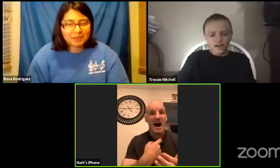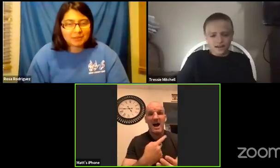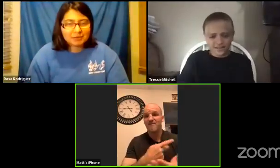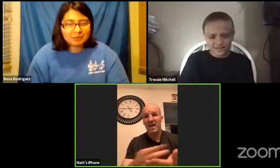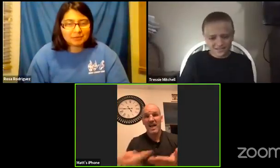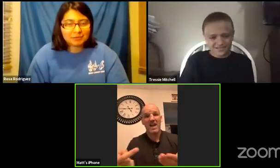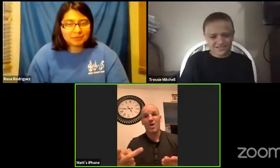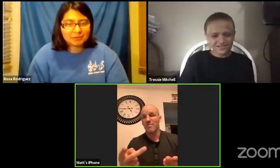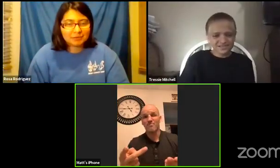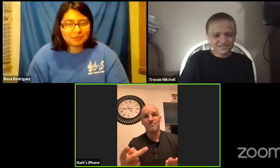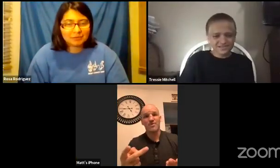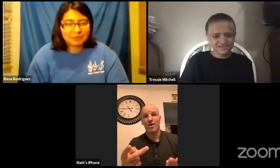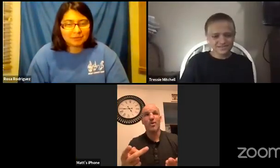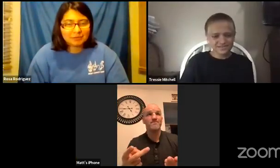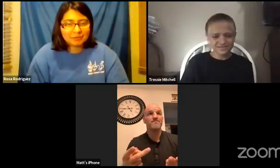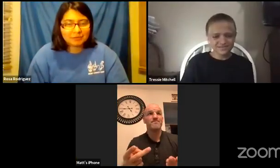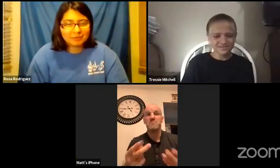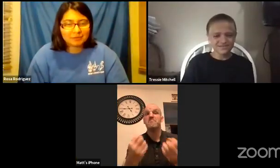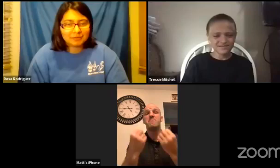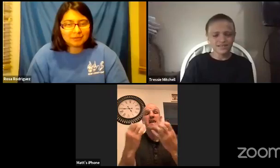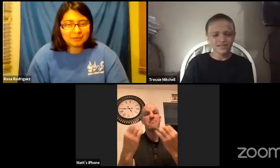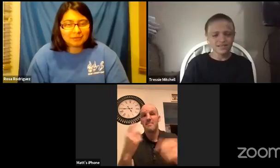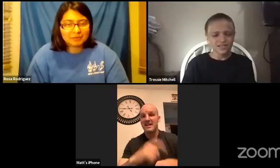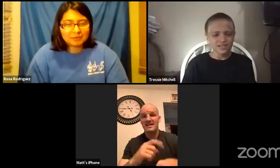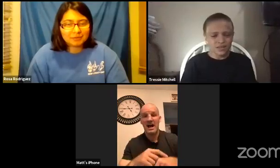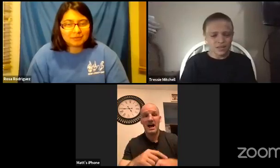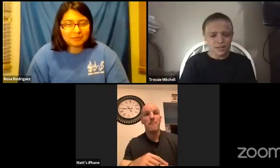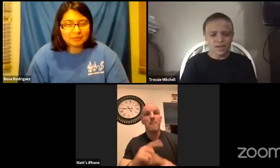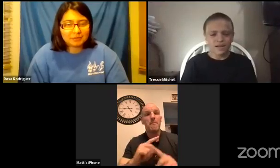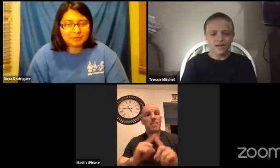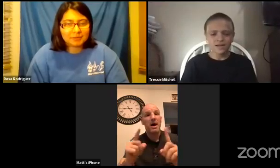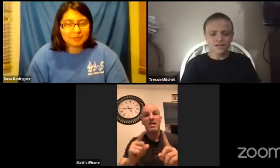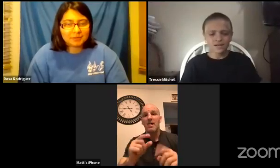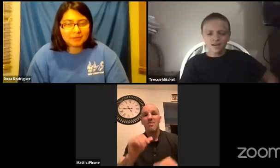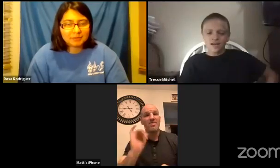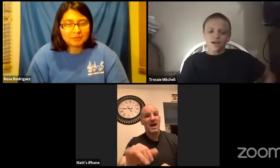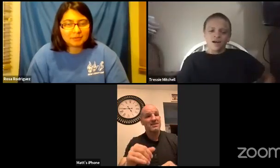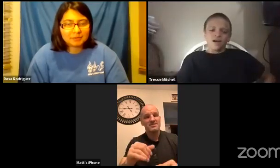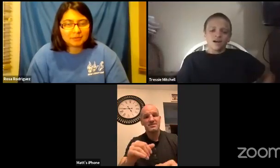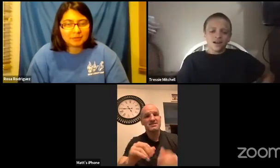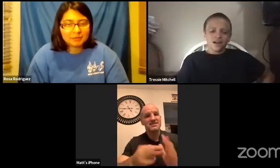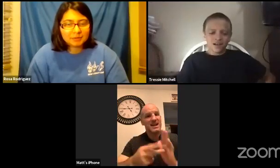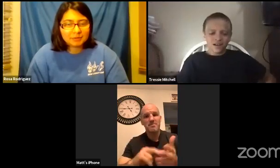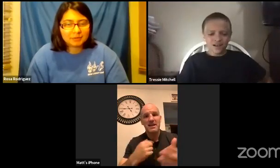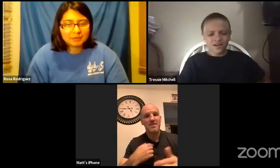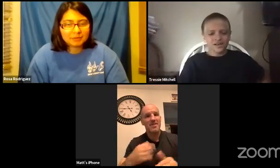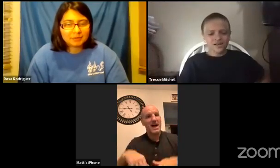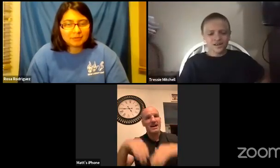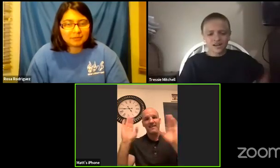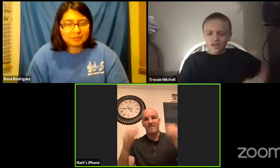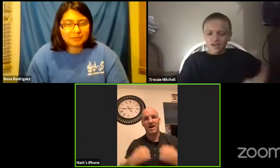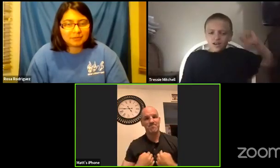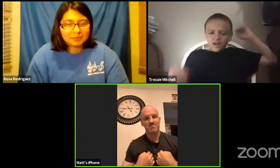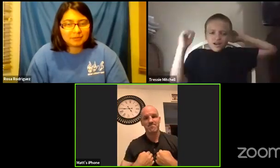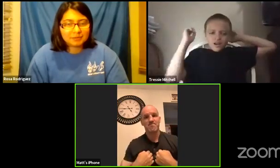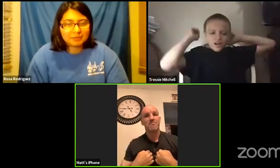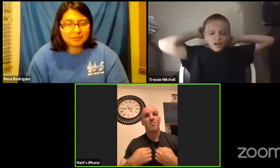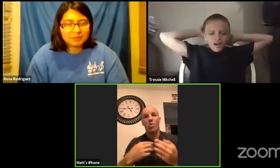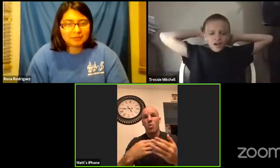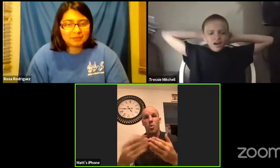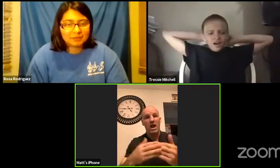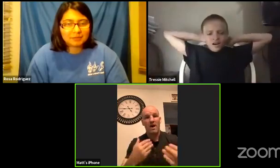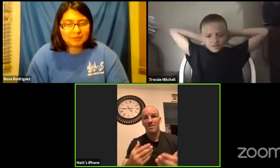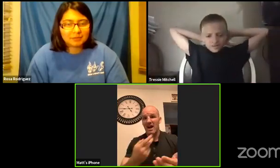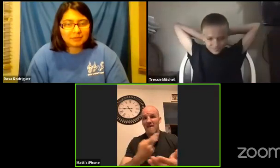Failures. Oh, of course. I've had many, many failures. It doesn't mean